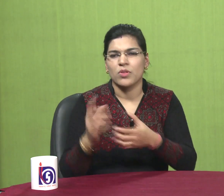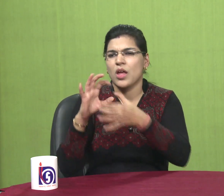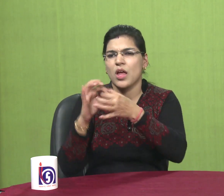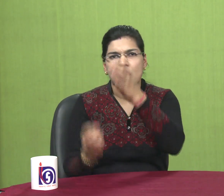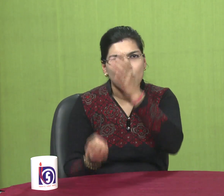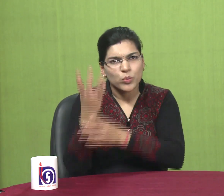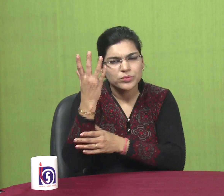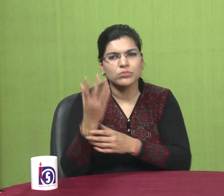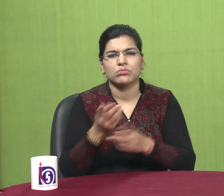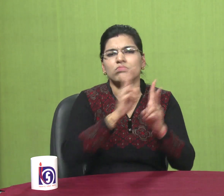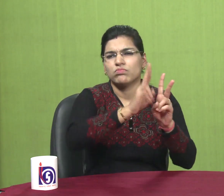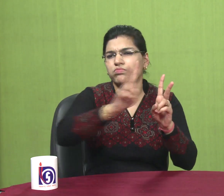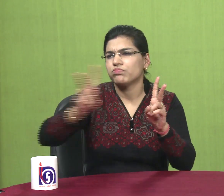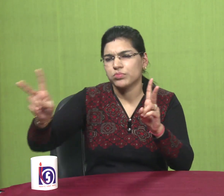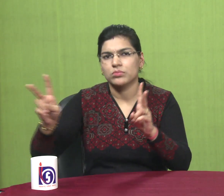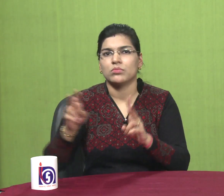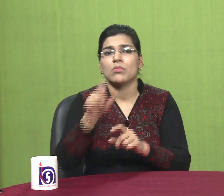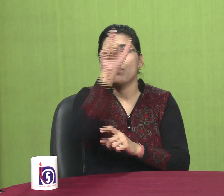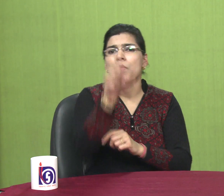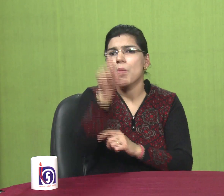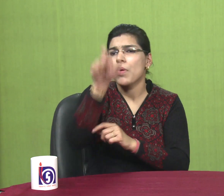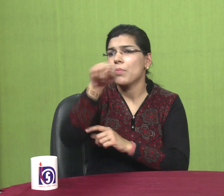individuals, organization, anything.